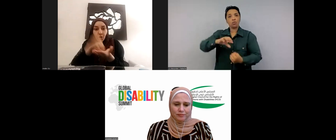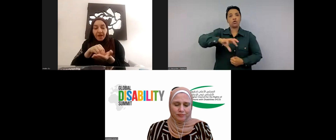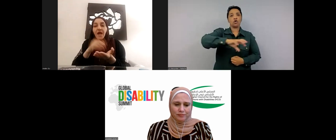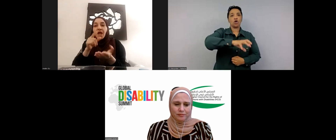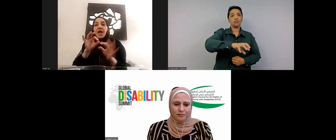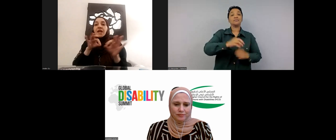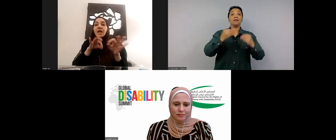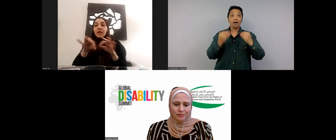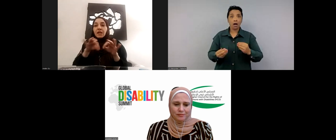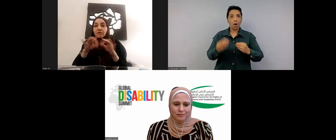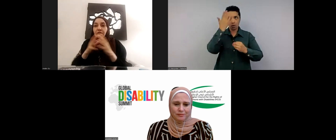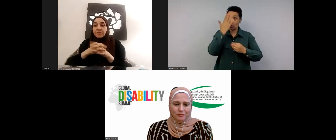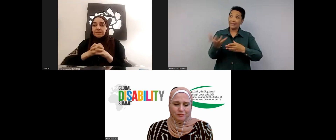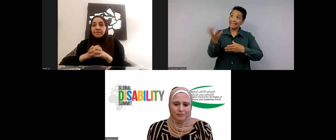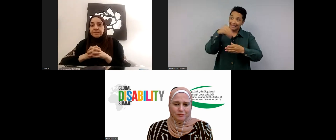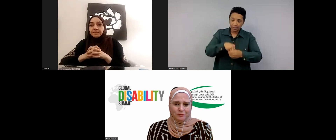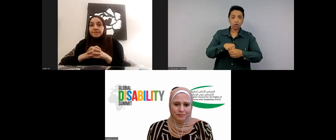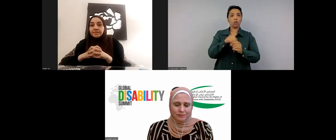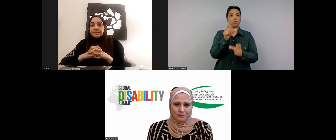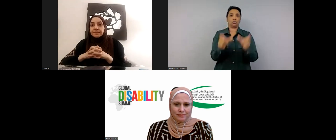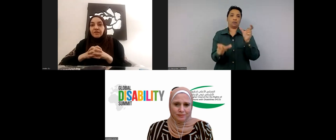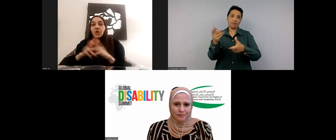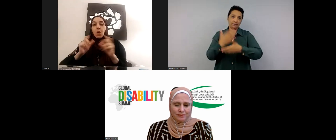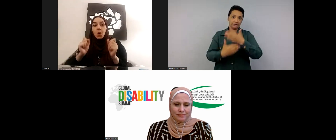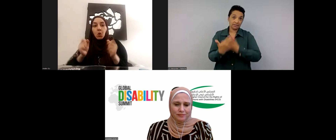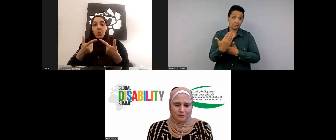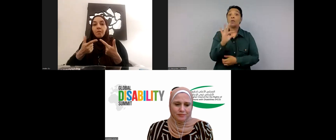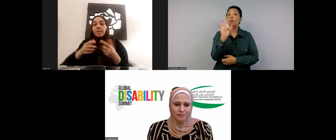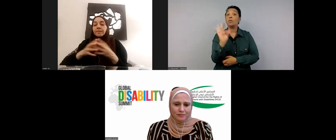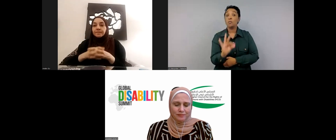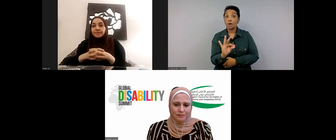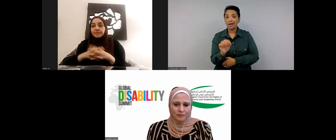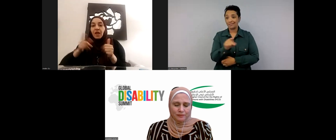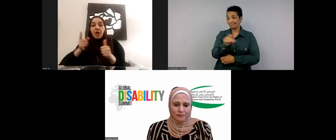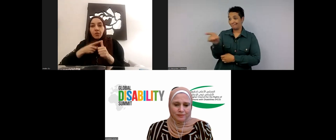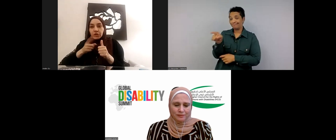include the people with disabilities, because especially in